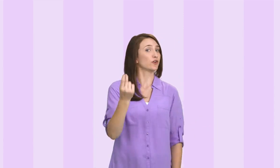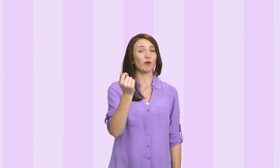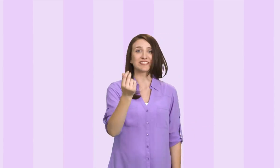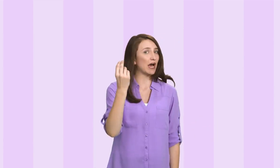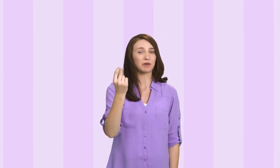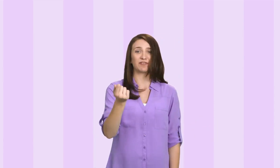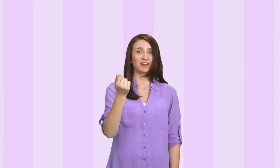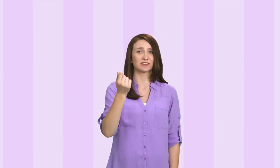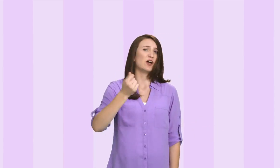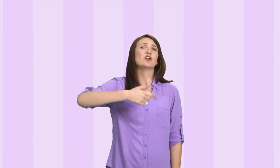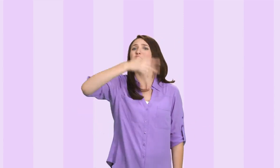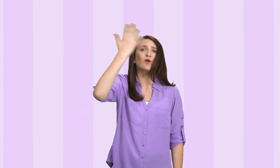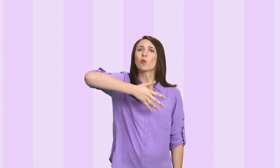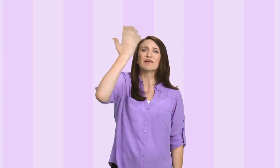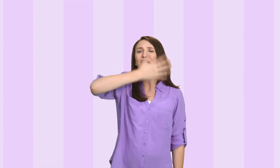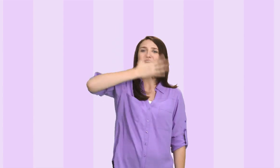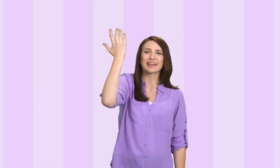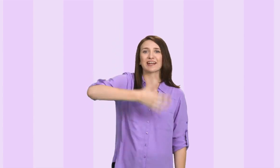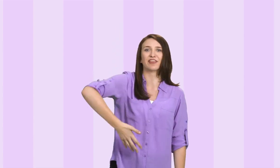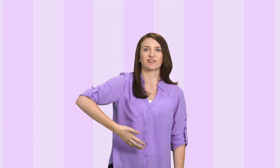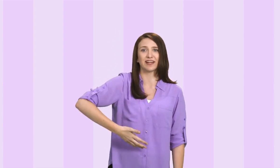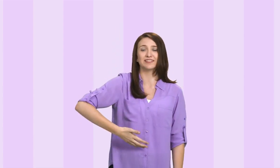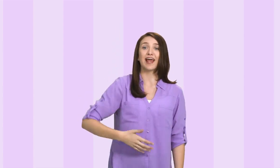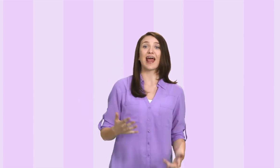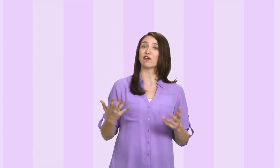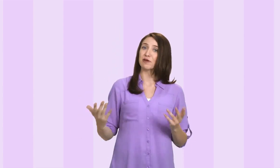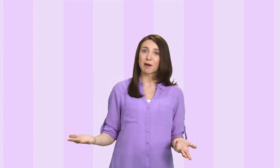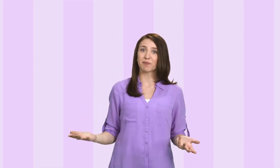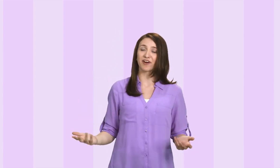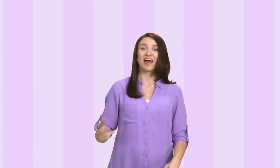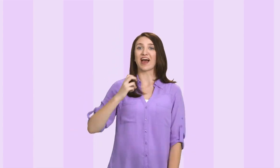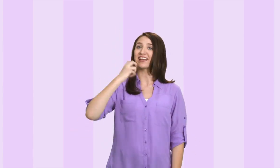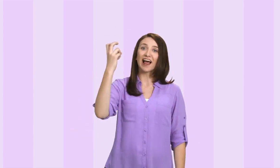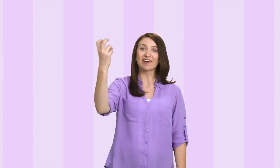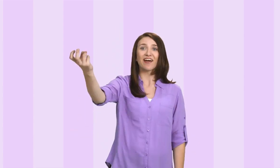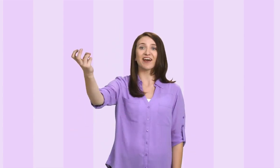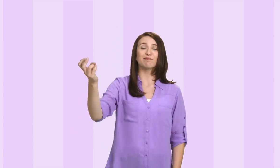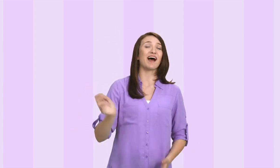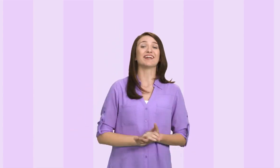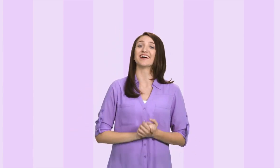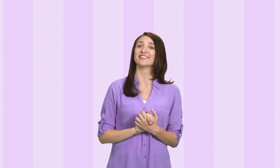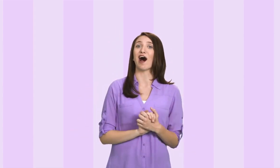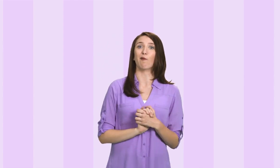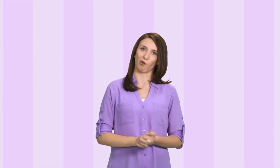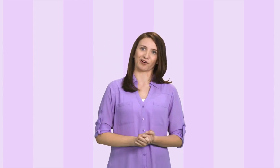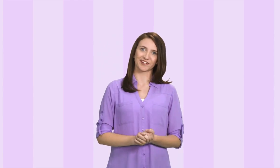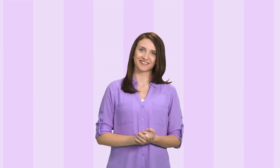Don't snap your fingers. Don't wave your hand into their face. And remember that yelling at them does not work.